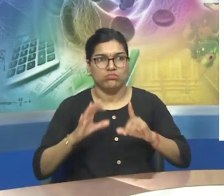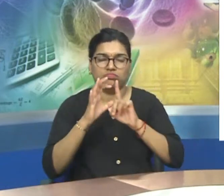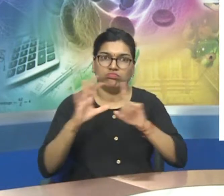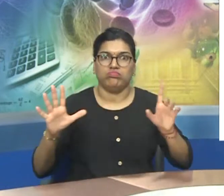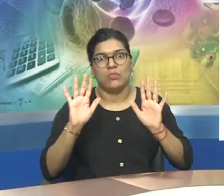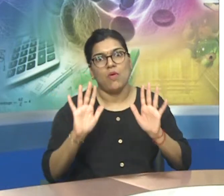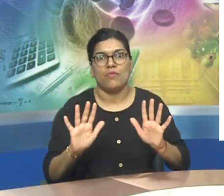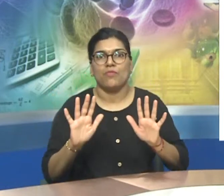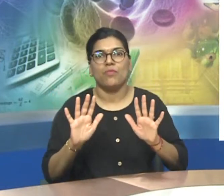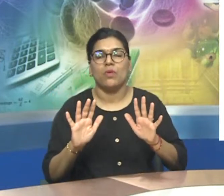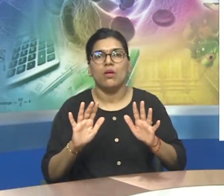Plague.